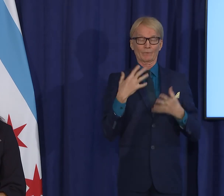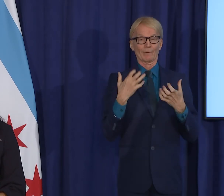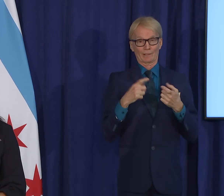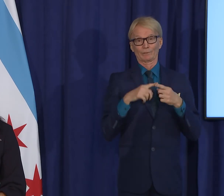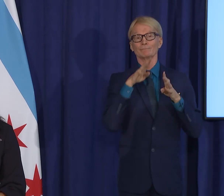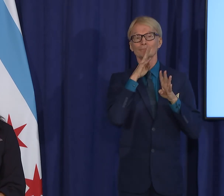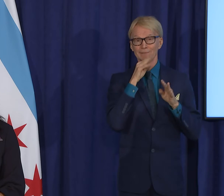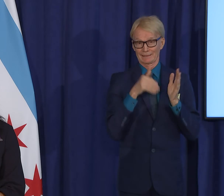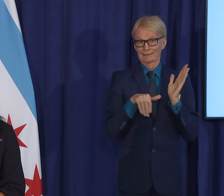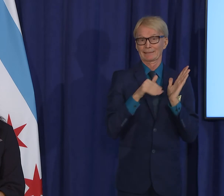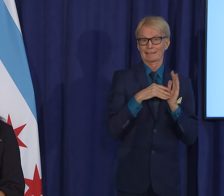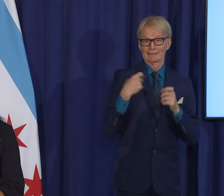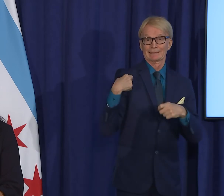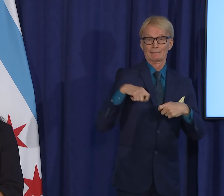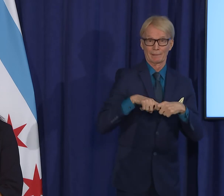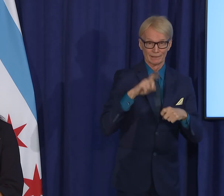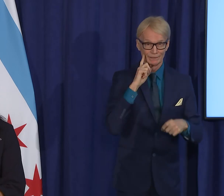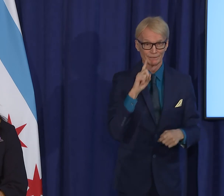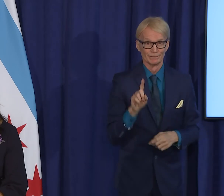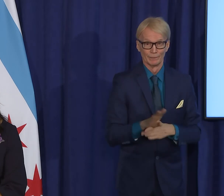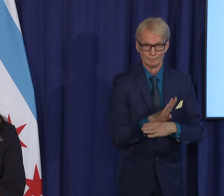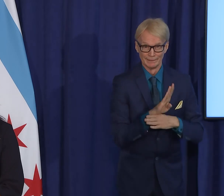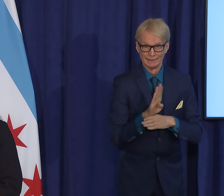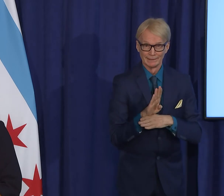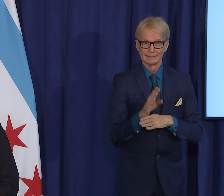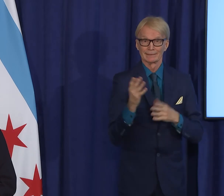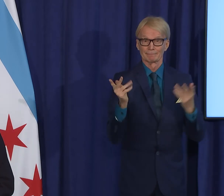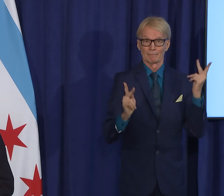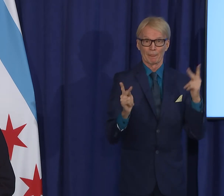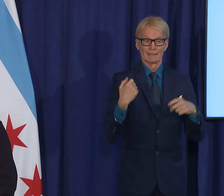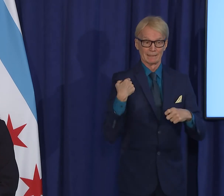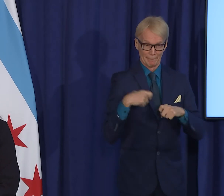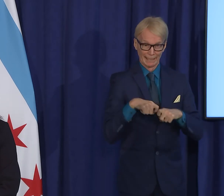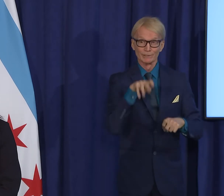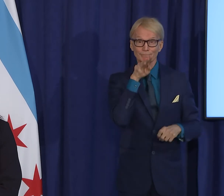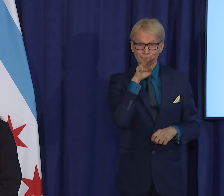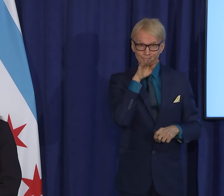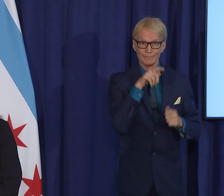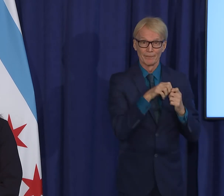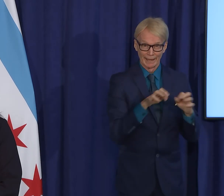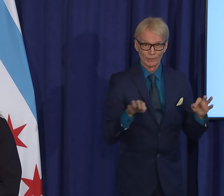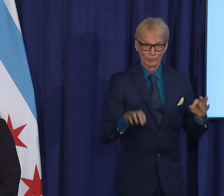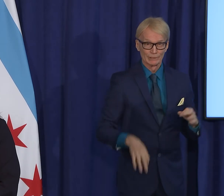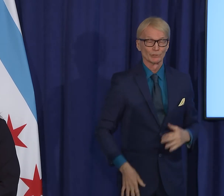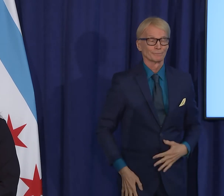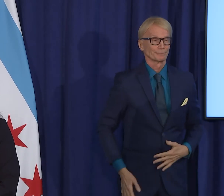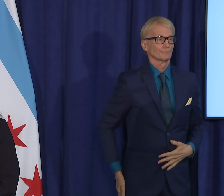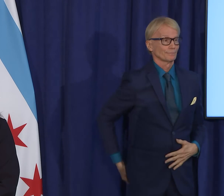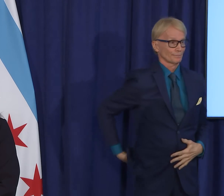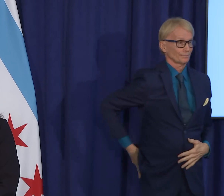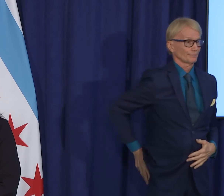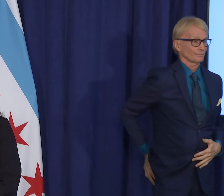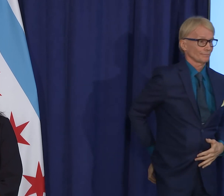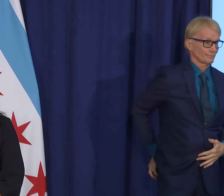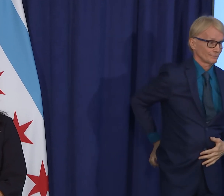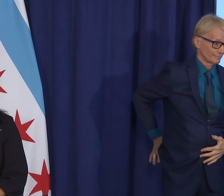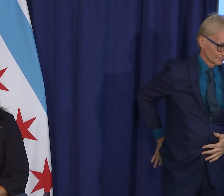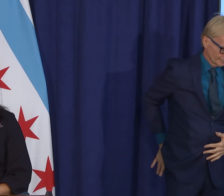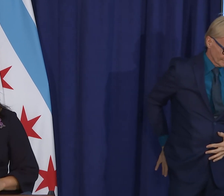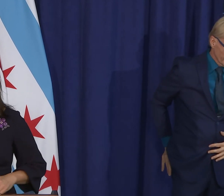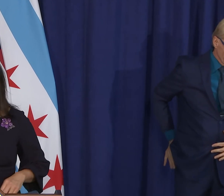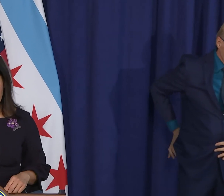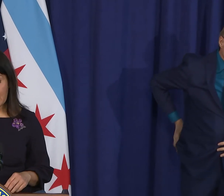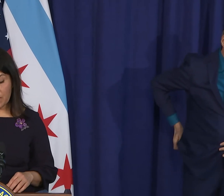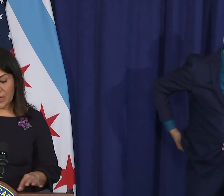repeat these in Spanish for our entrepreneurs of Spanish-speaking language. Buenas tardes, mi nombre es Rosa Escareño y soy